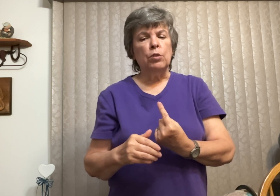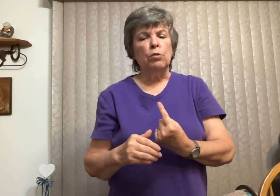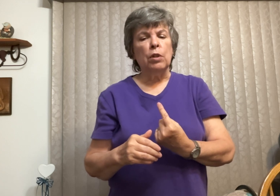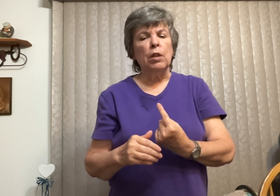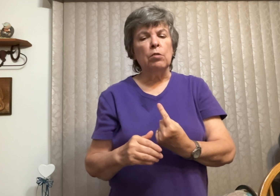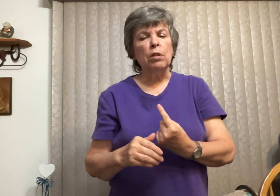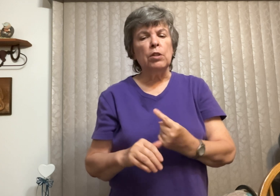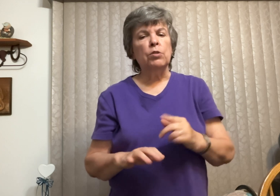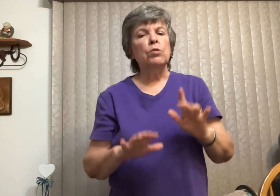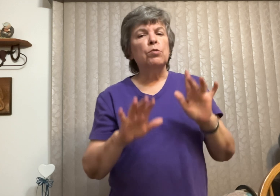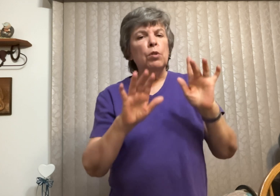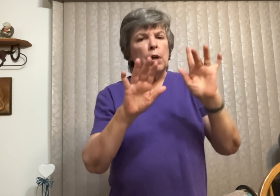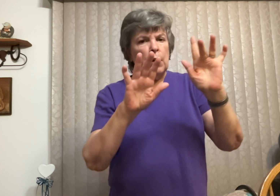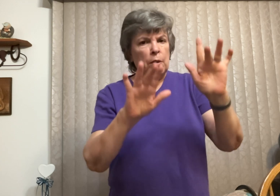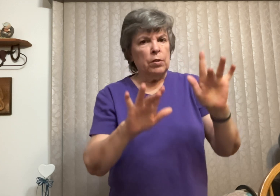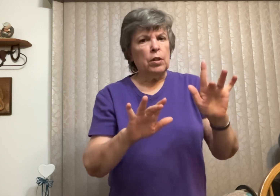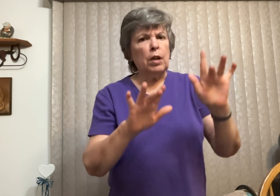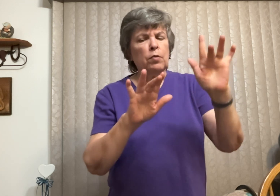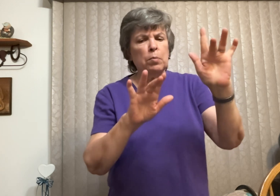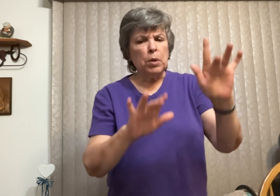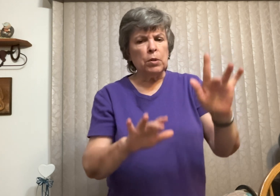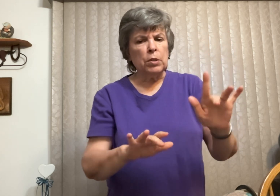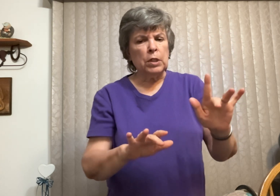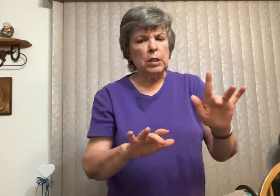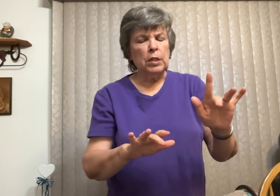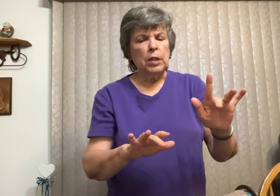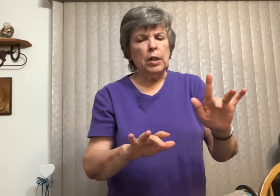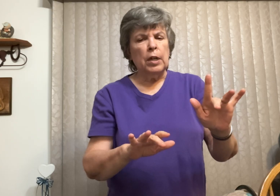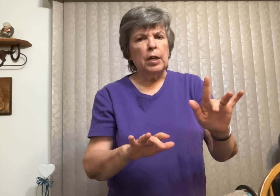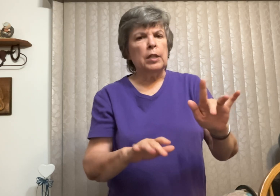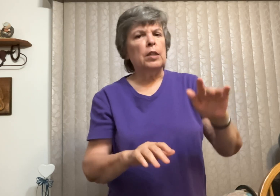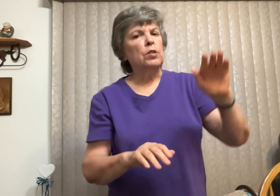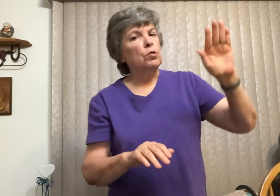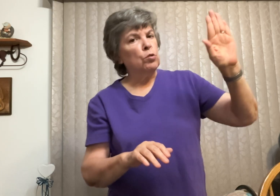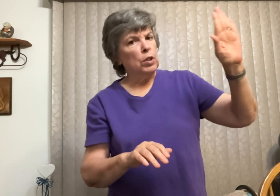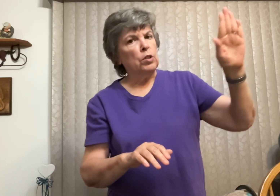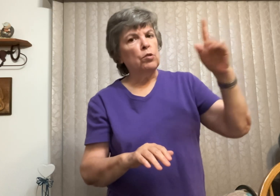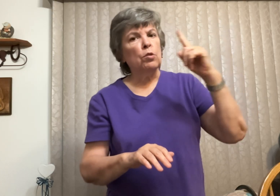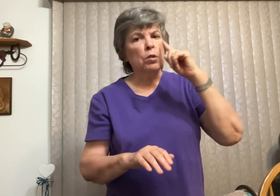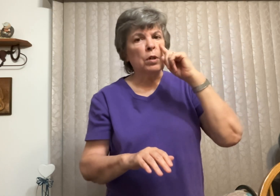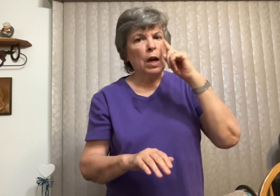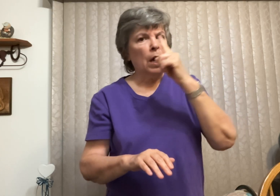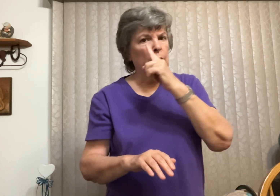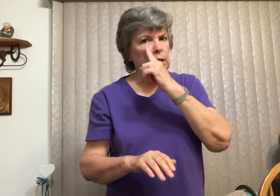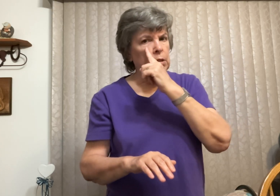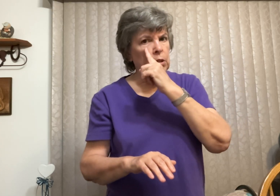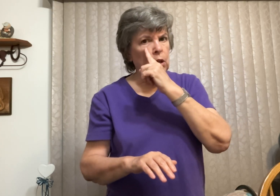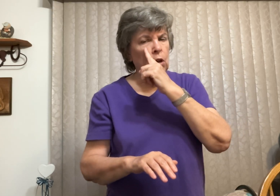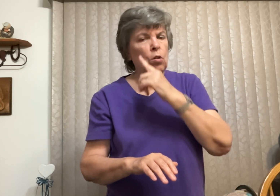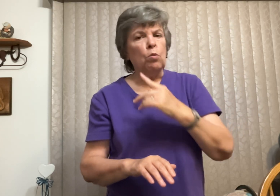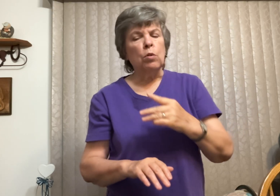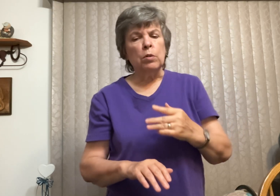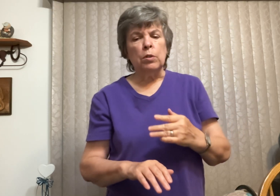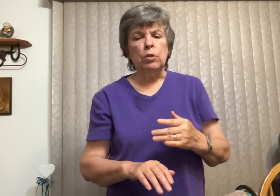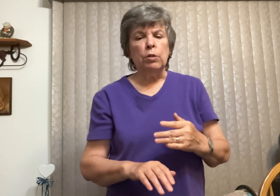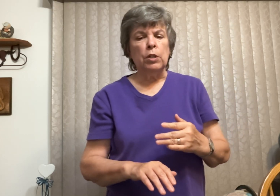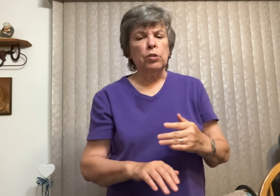could literally do the sign for mercy and then do in your eyes, or you can